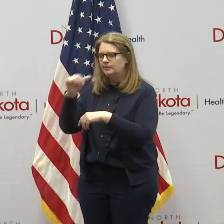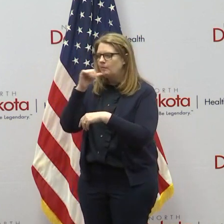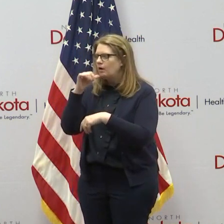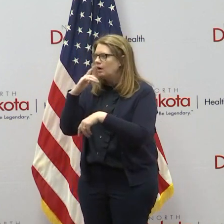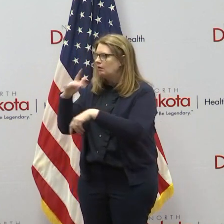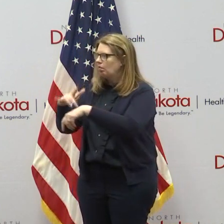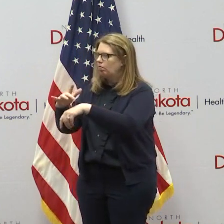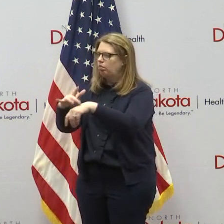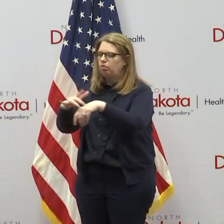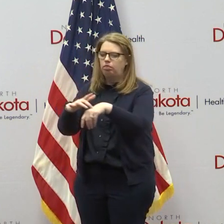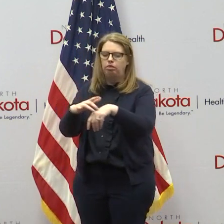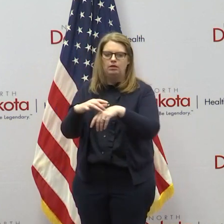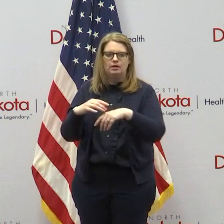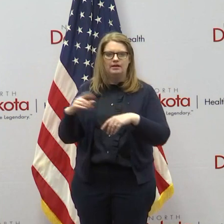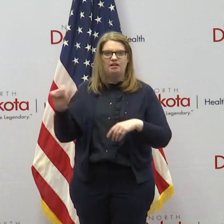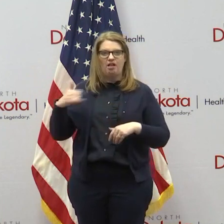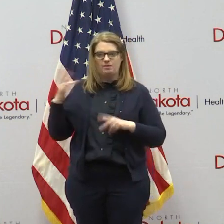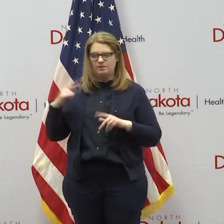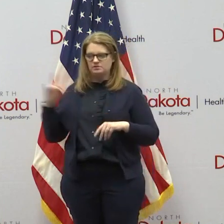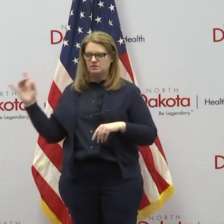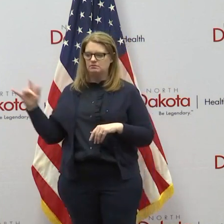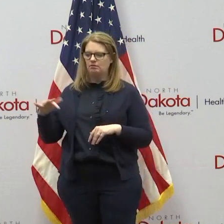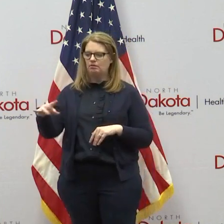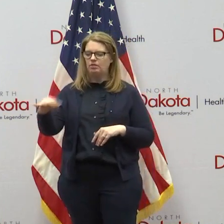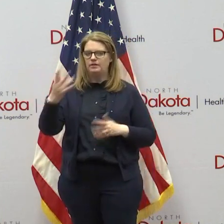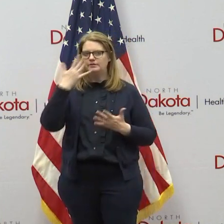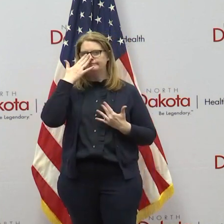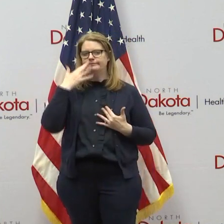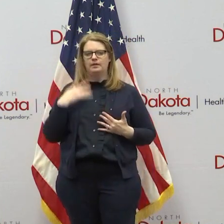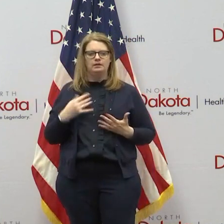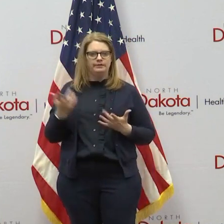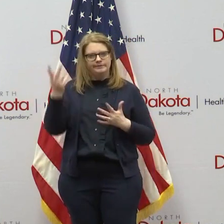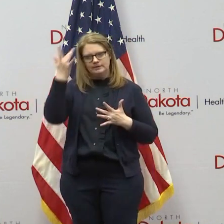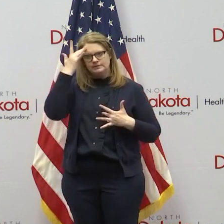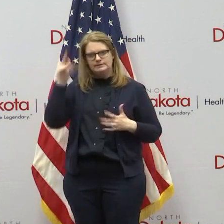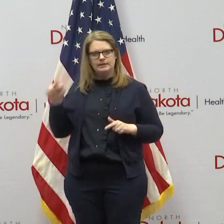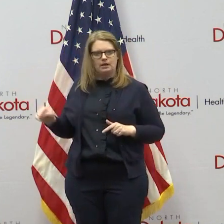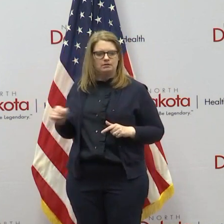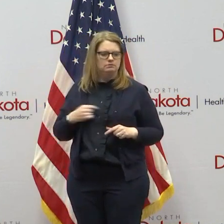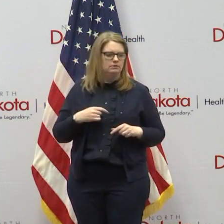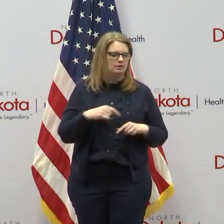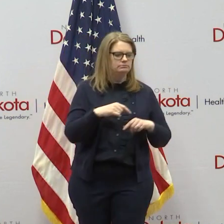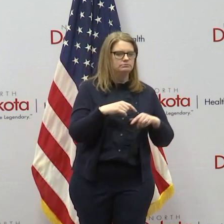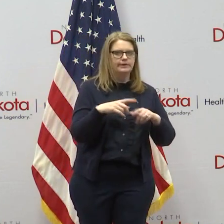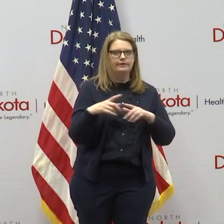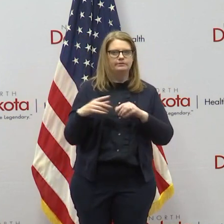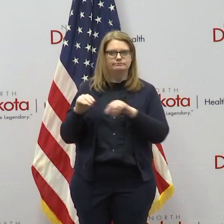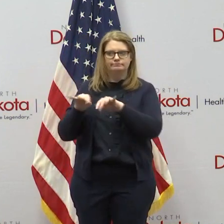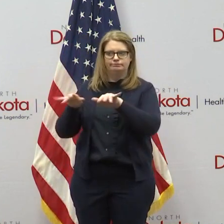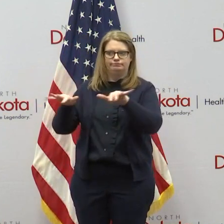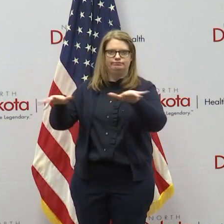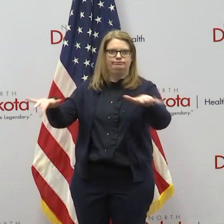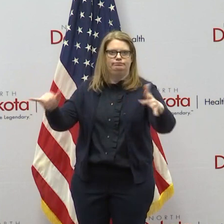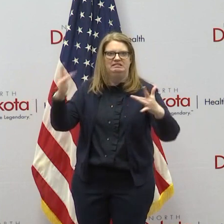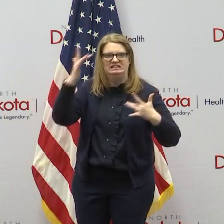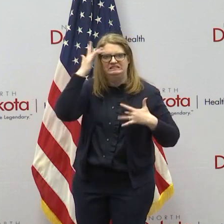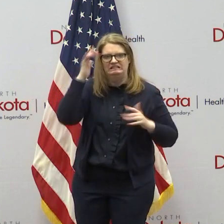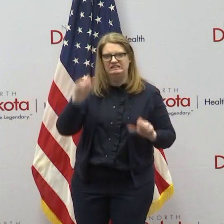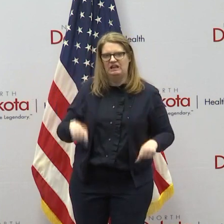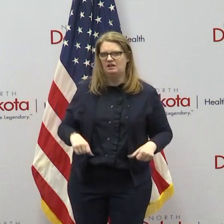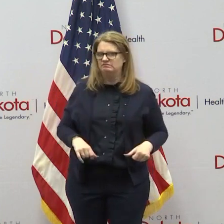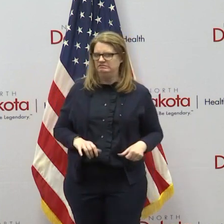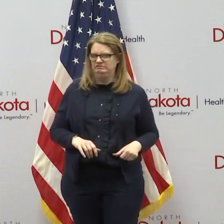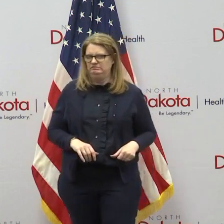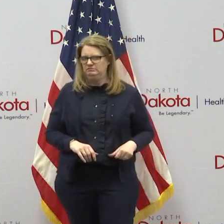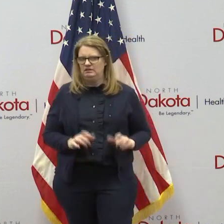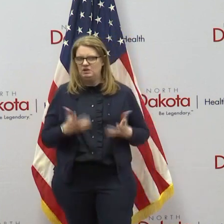download Care19, take control of your own data as you do, and share it when it's useful to make a difference. And I